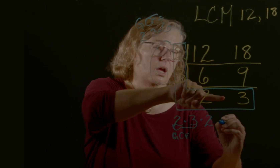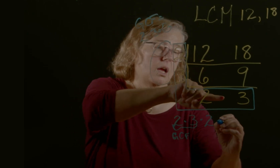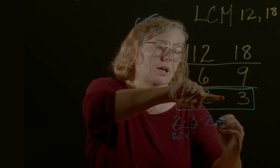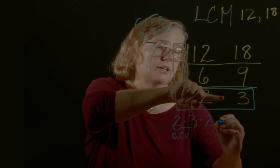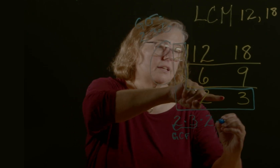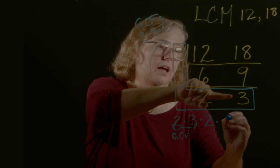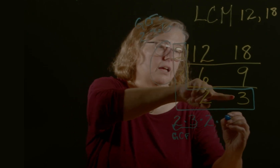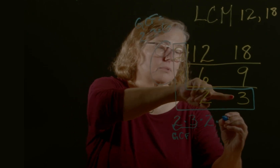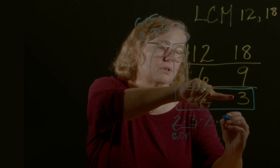times 3.